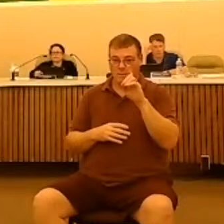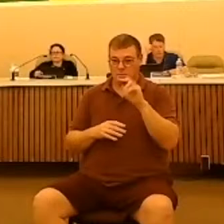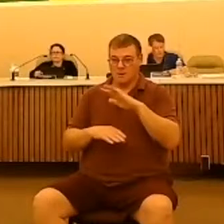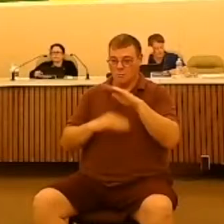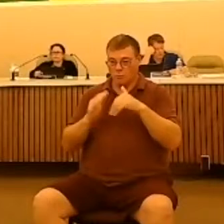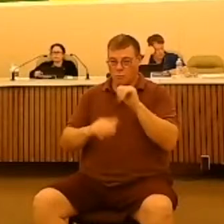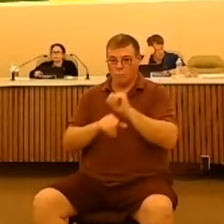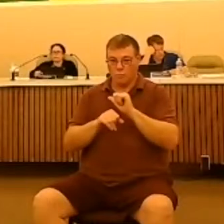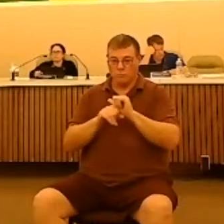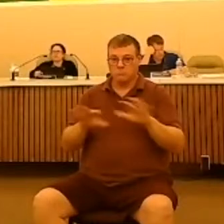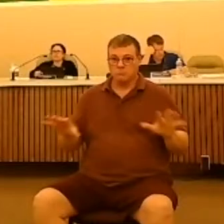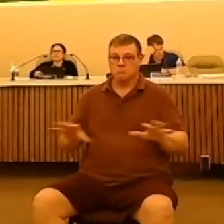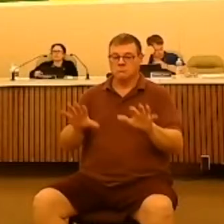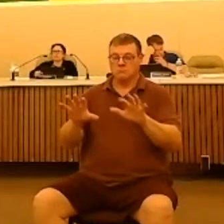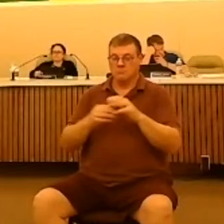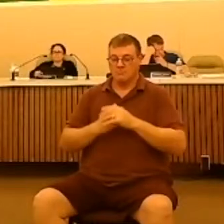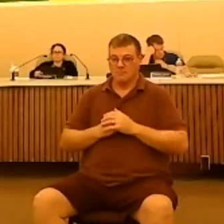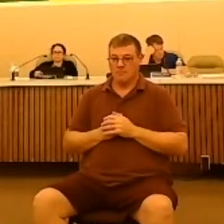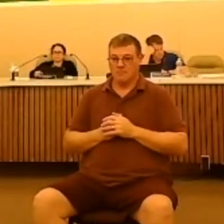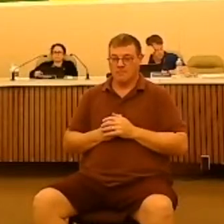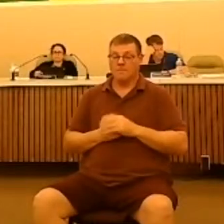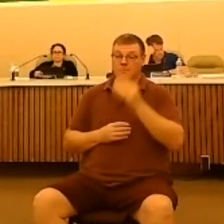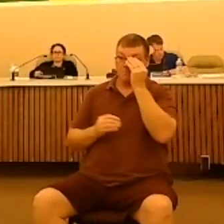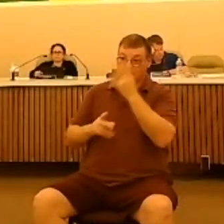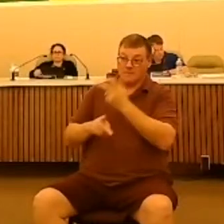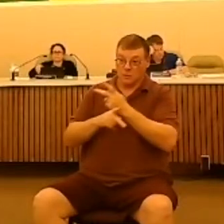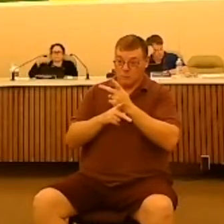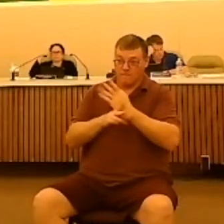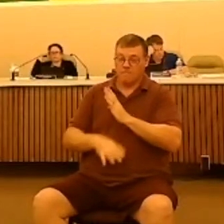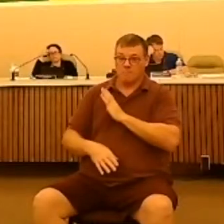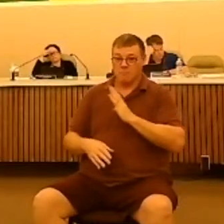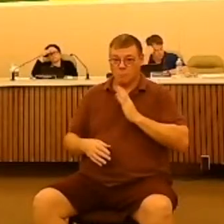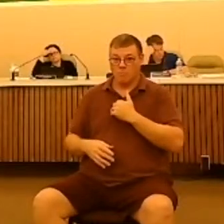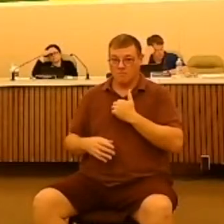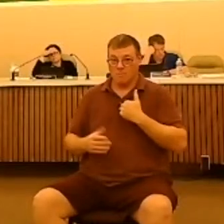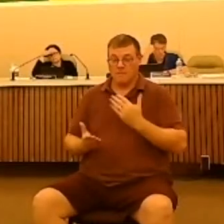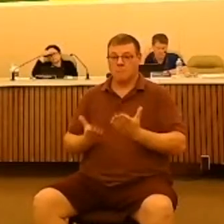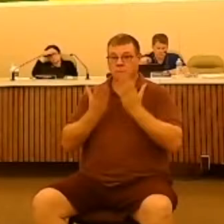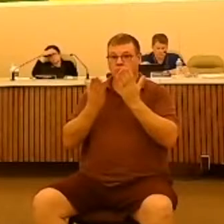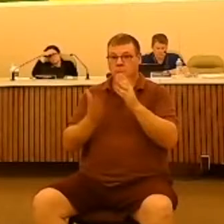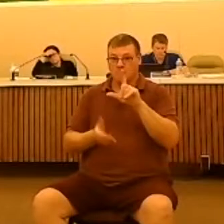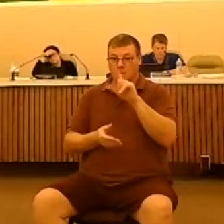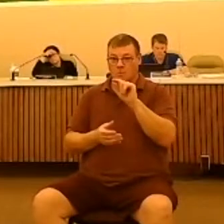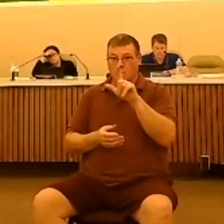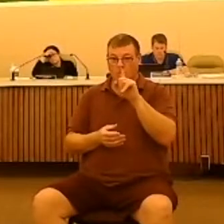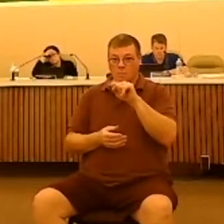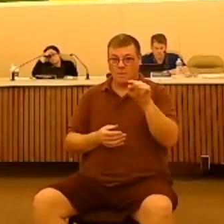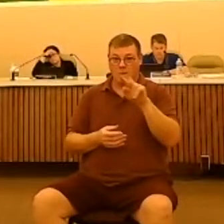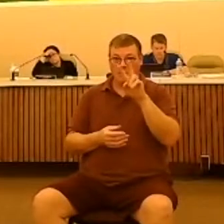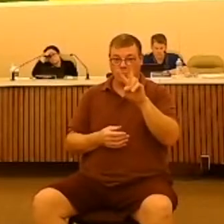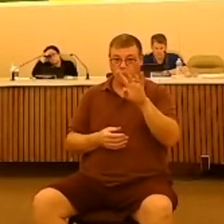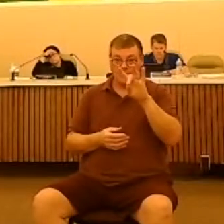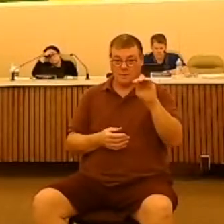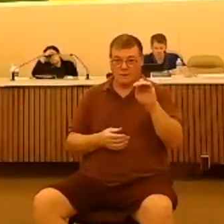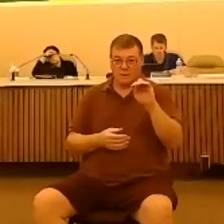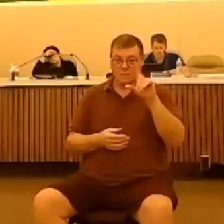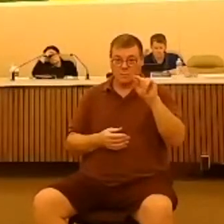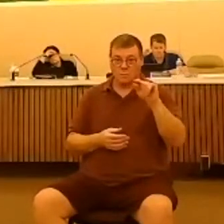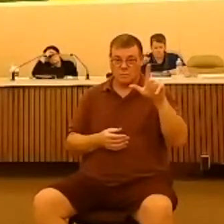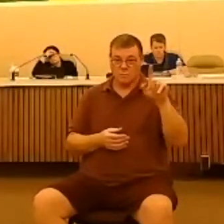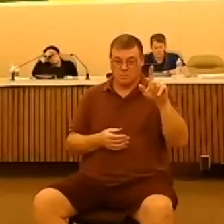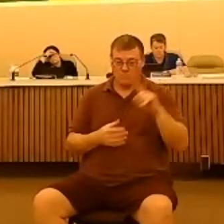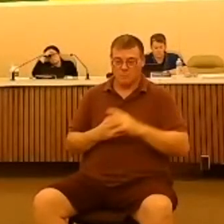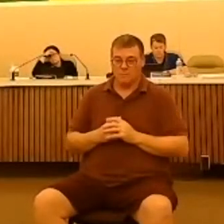put in on Yes. getting this done. Thank you. Mr. Supervisor and fellow board members, I have resolution 21-280,